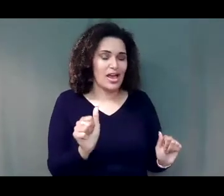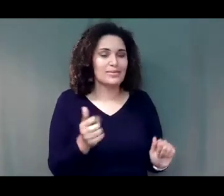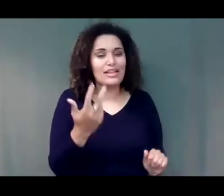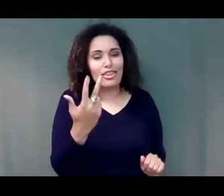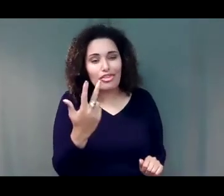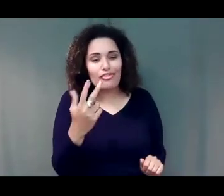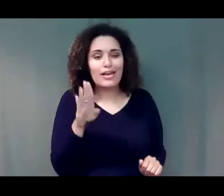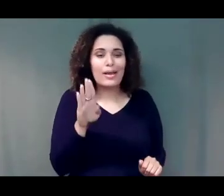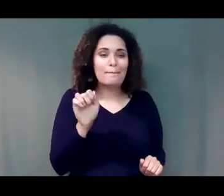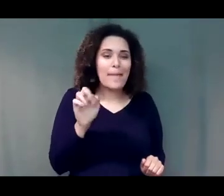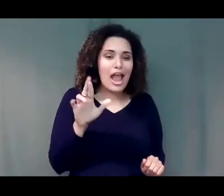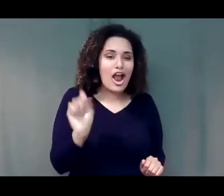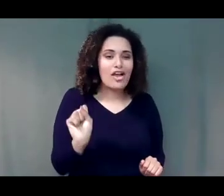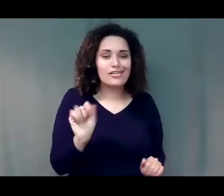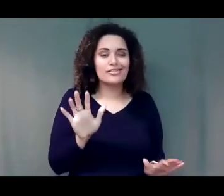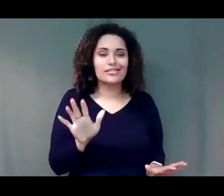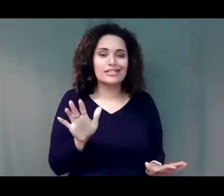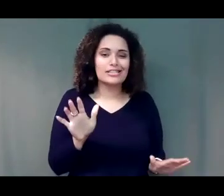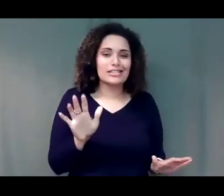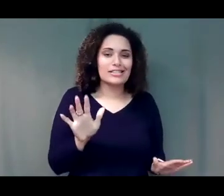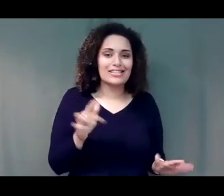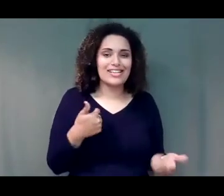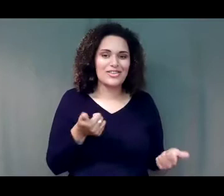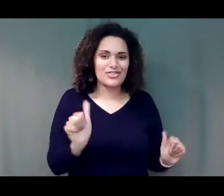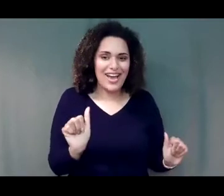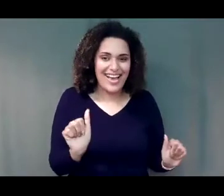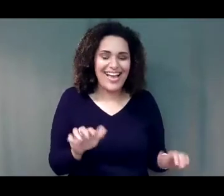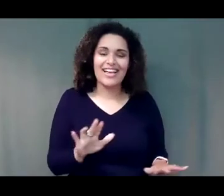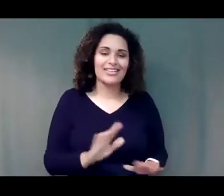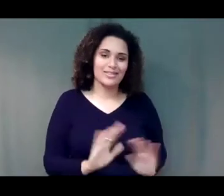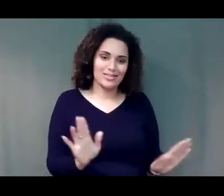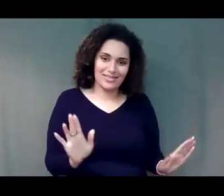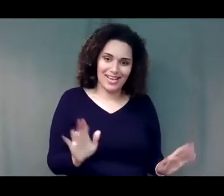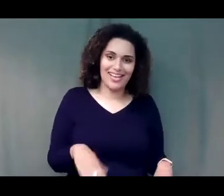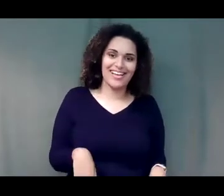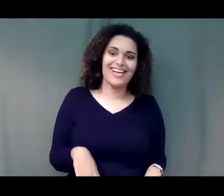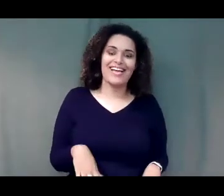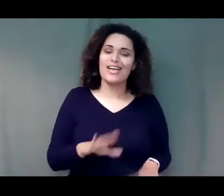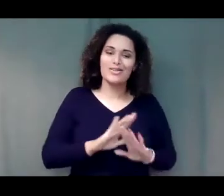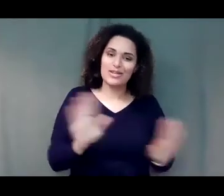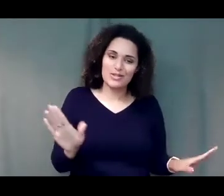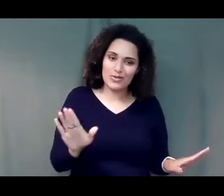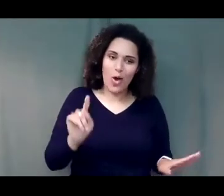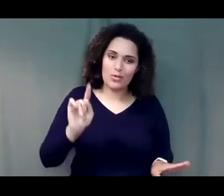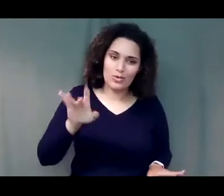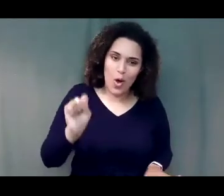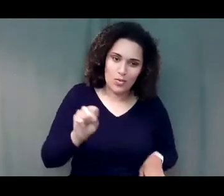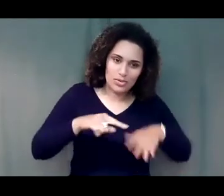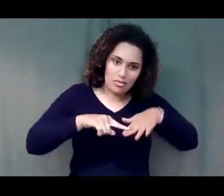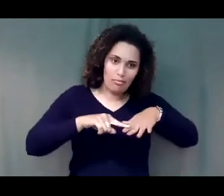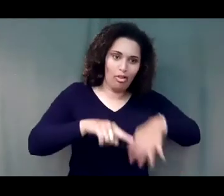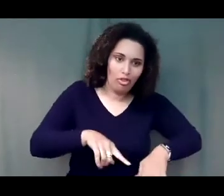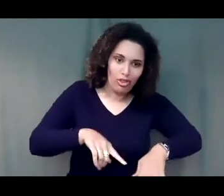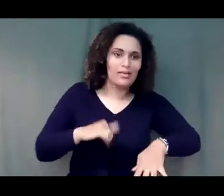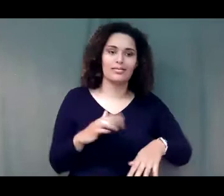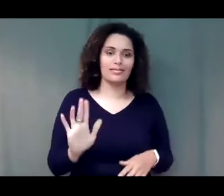barrels. Figuratively. Yeah. How do you do? No How do you? actual toe. How do you? Yeah, it's true. We don't put a toe in. Okay. I'm wondering how you translate "put a